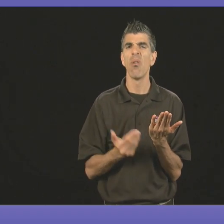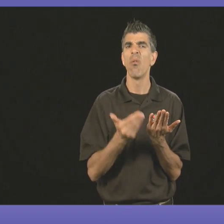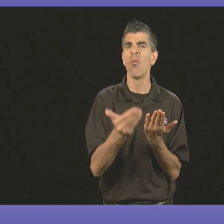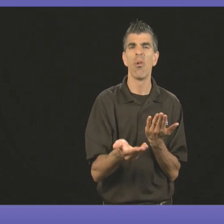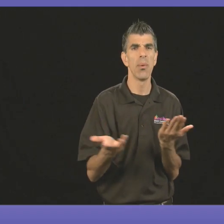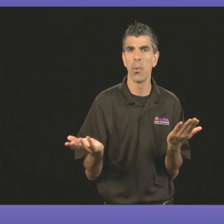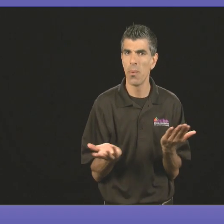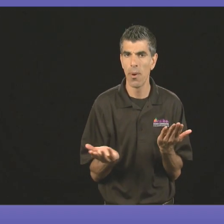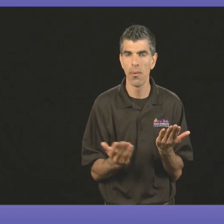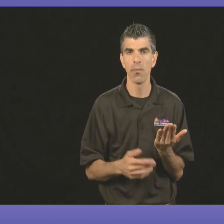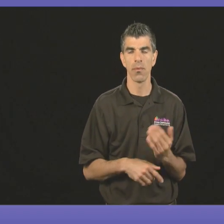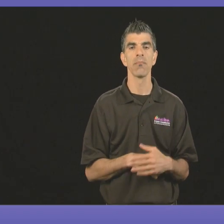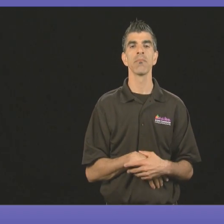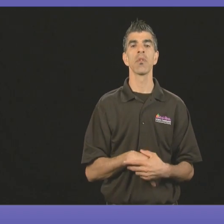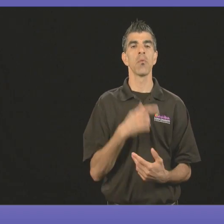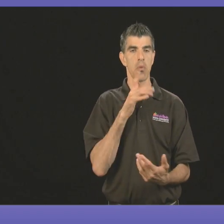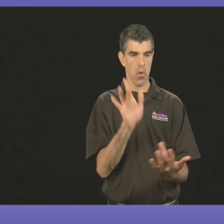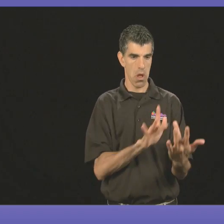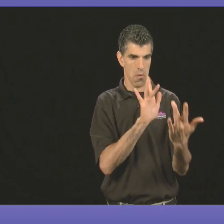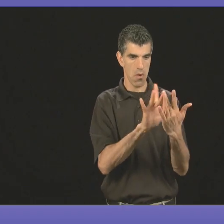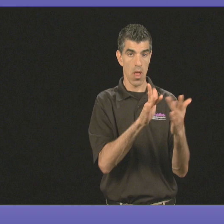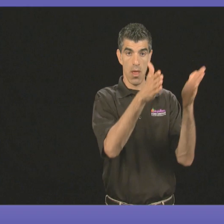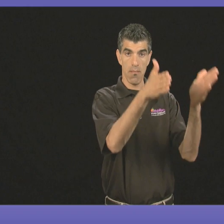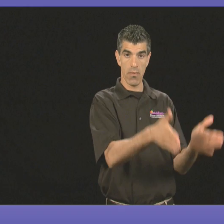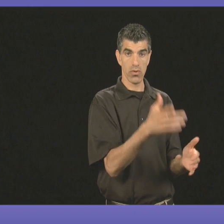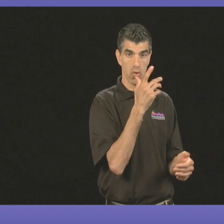What happens after we receive a complaint?